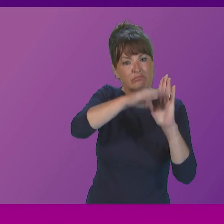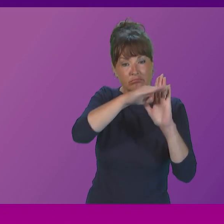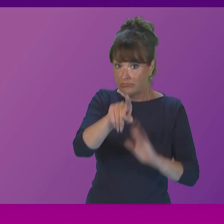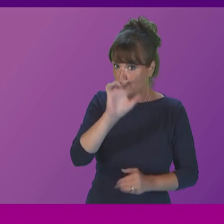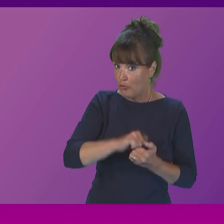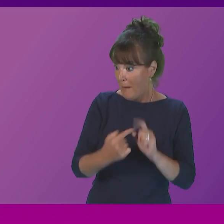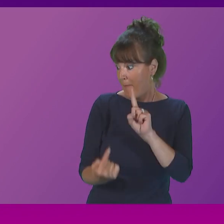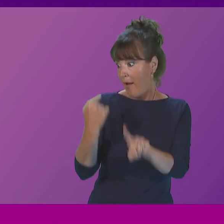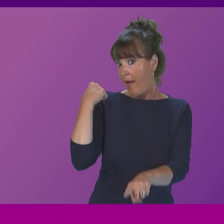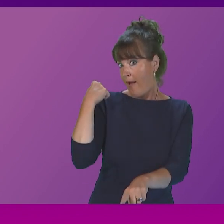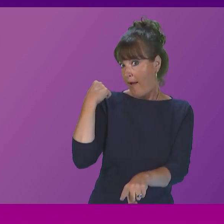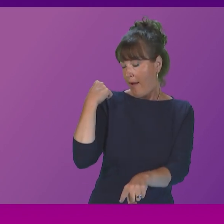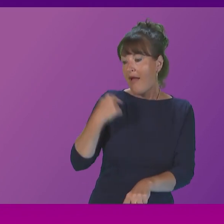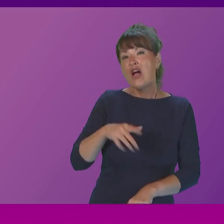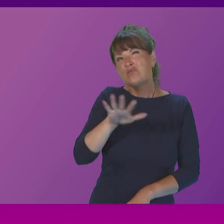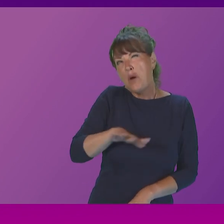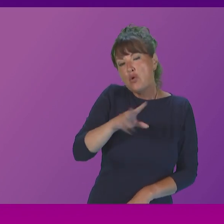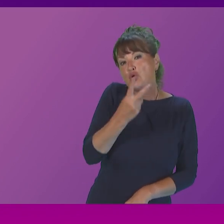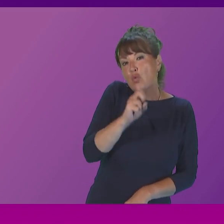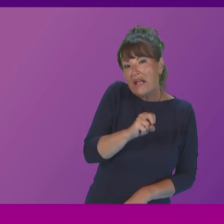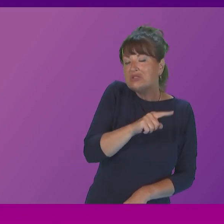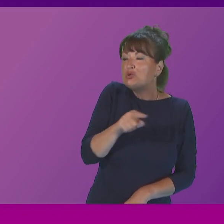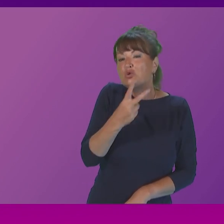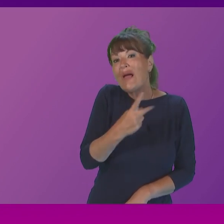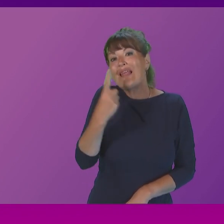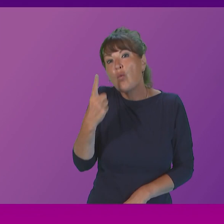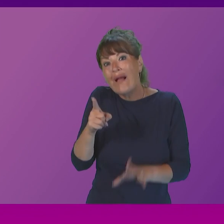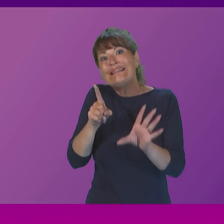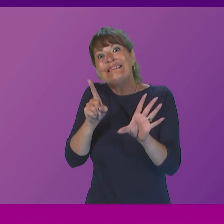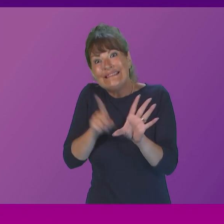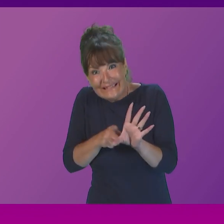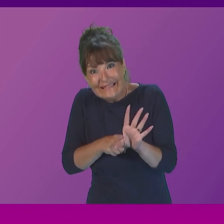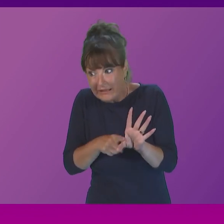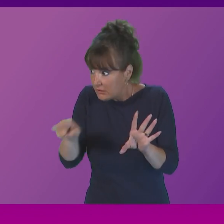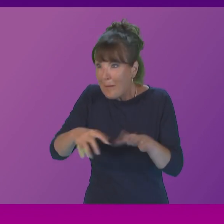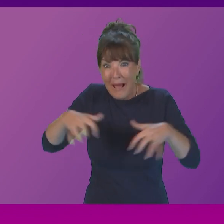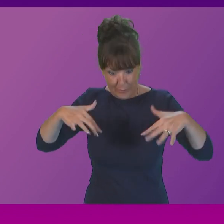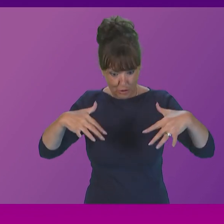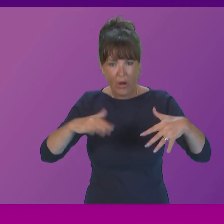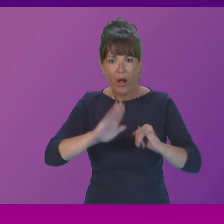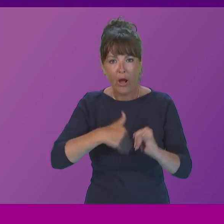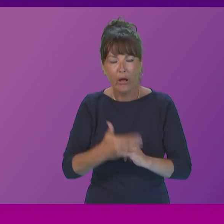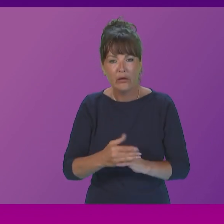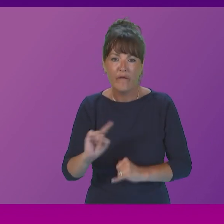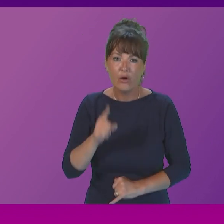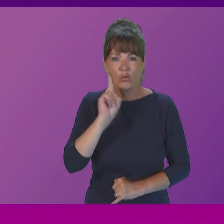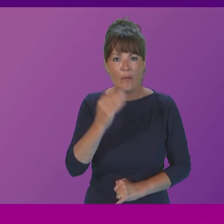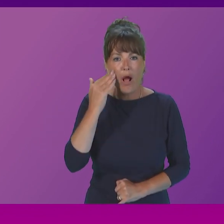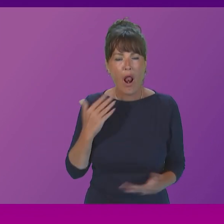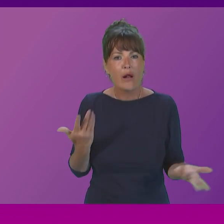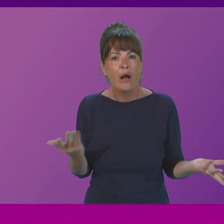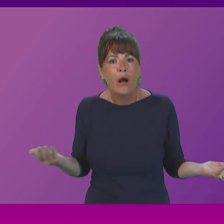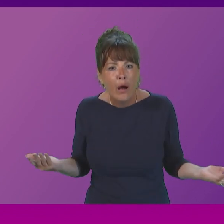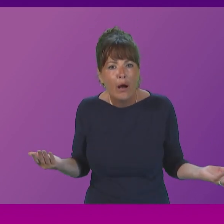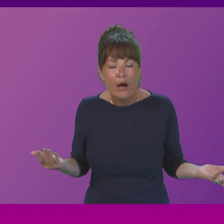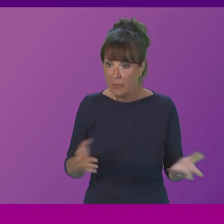22 years of the Scottish Parliament Scottish Parliament re-existing for the first women of colour to be in Parliament. We've also not had any women or